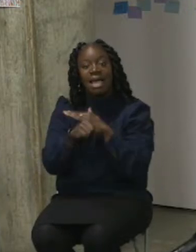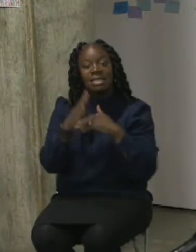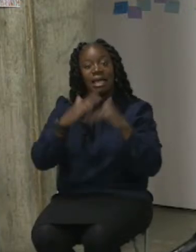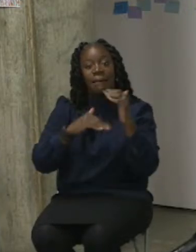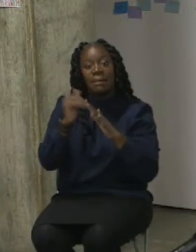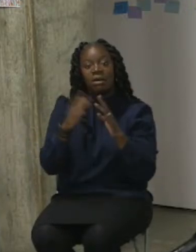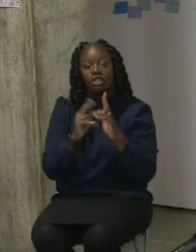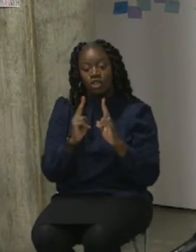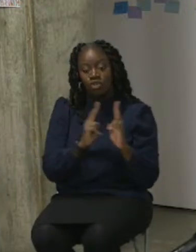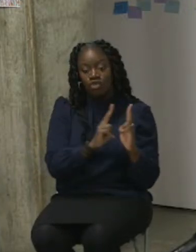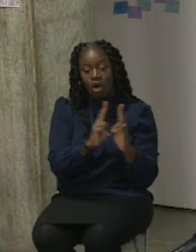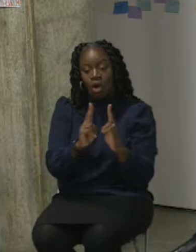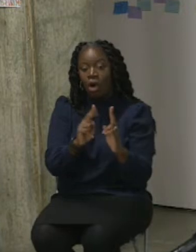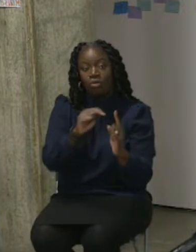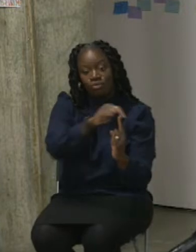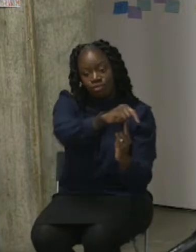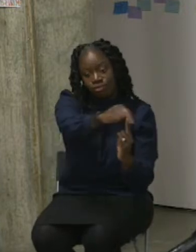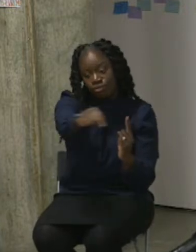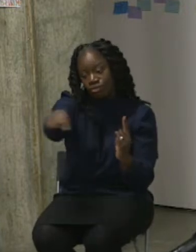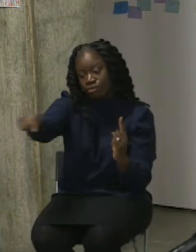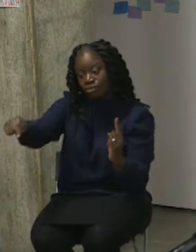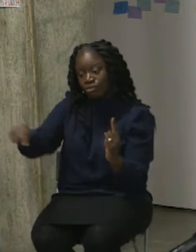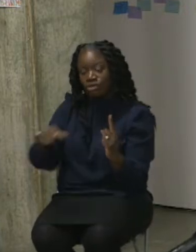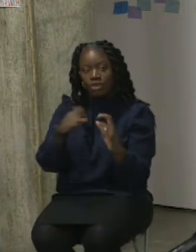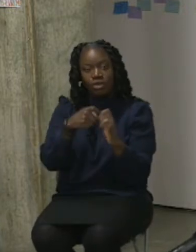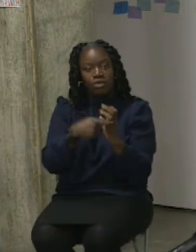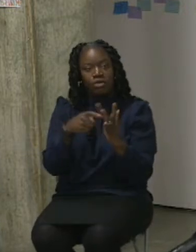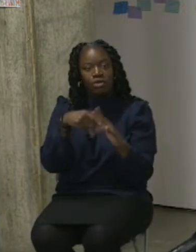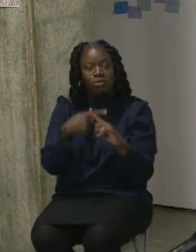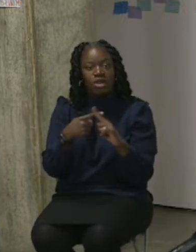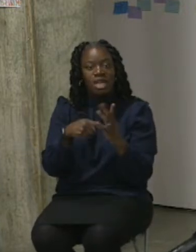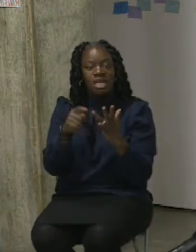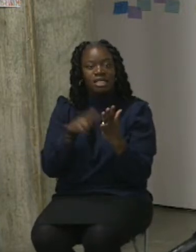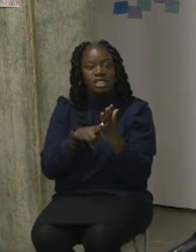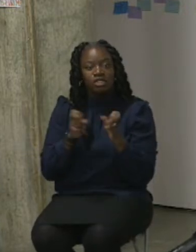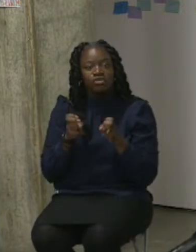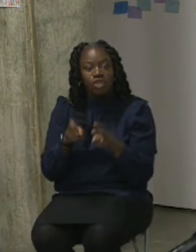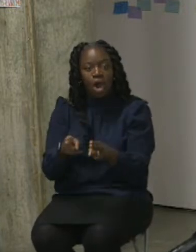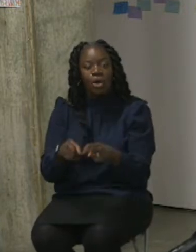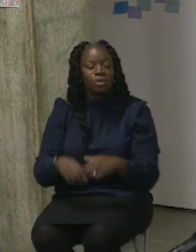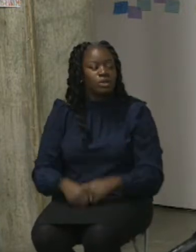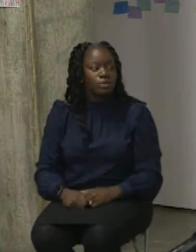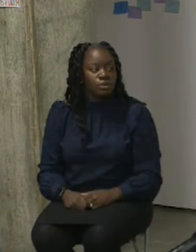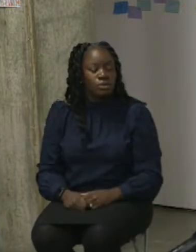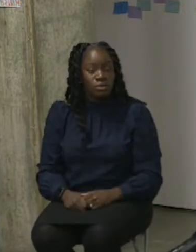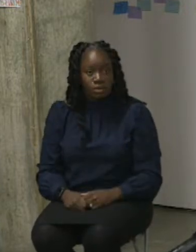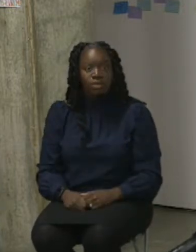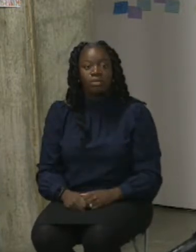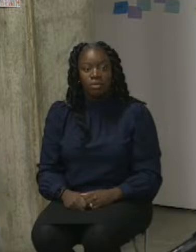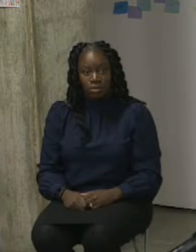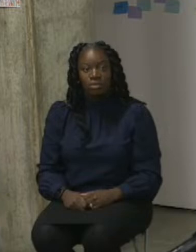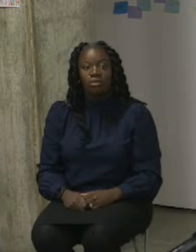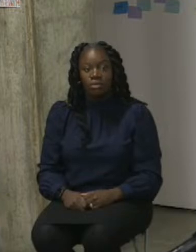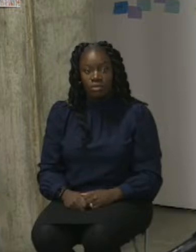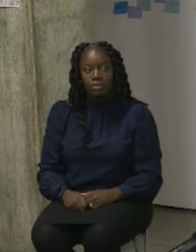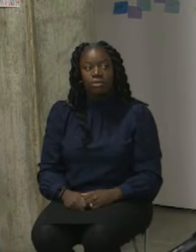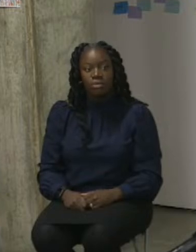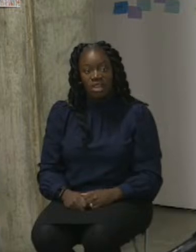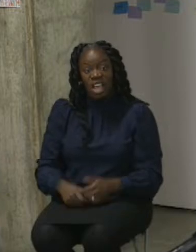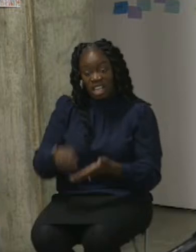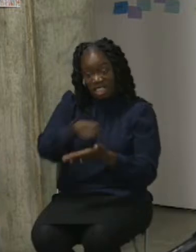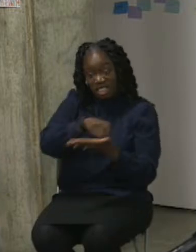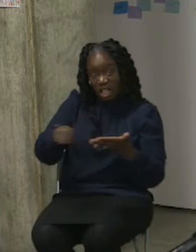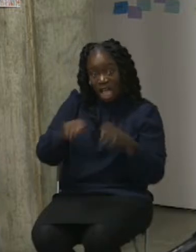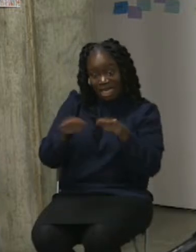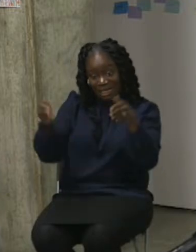the road right onto Brixton Road. Okay. And if you're in the front gallery near the sign-in